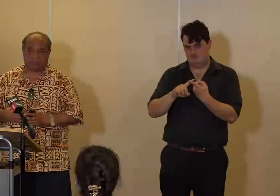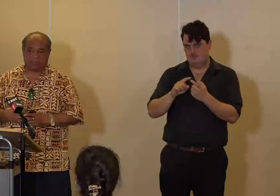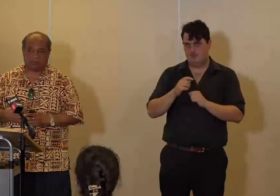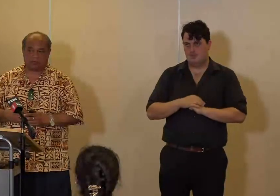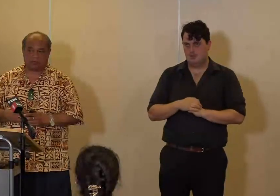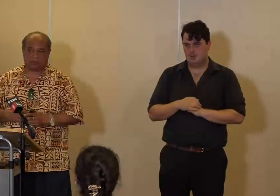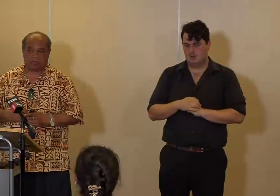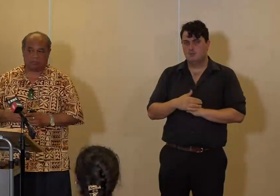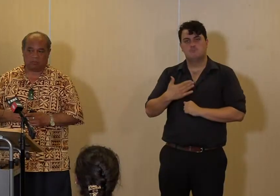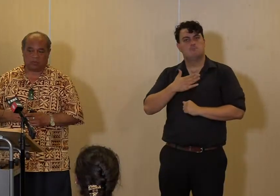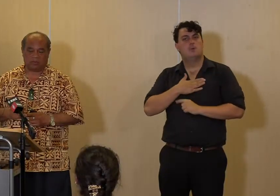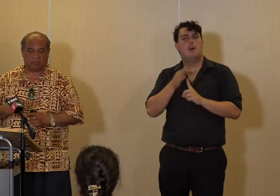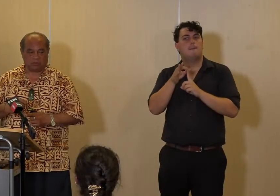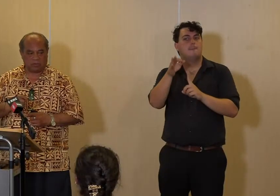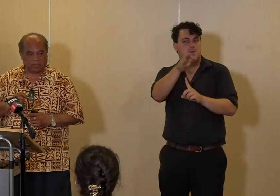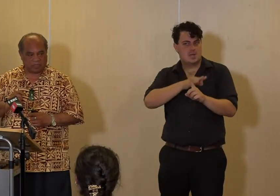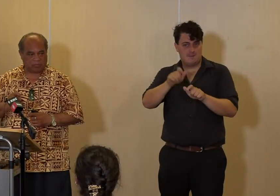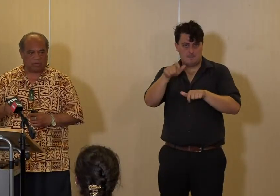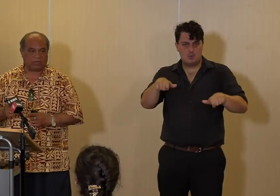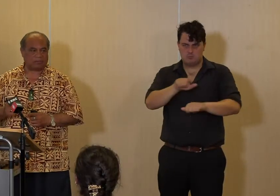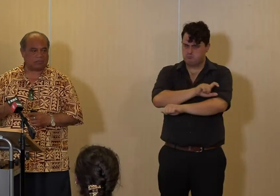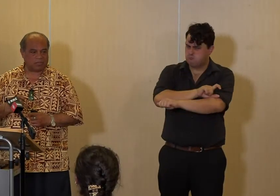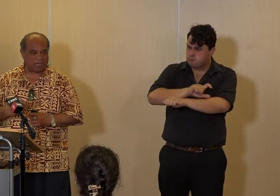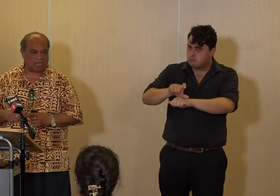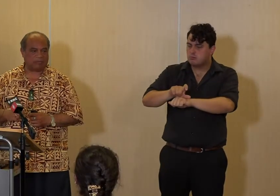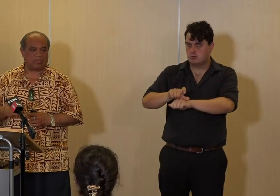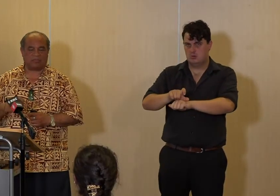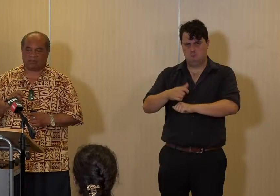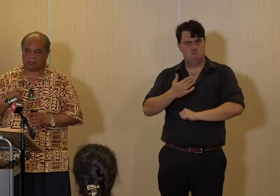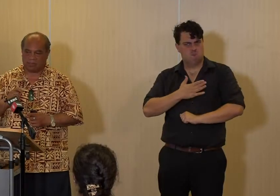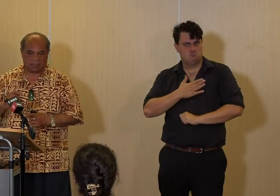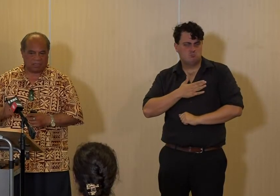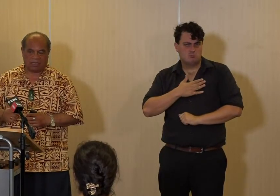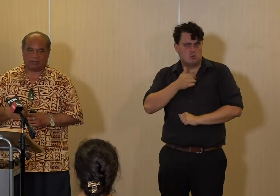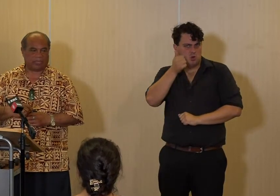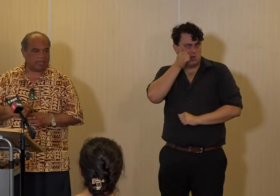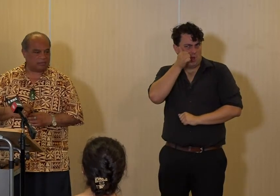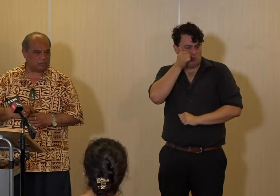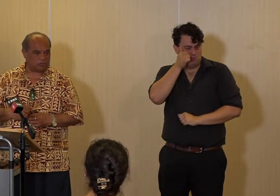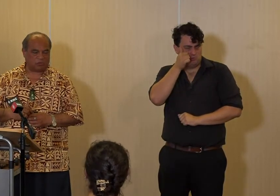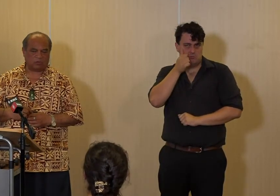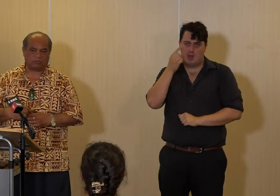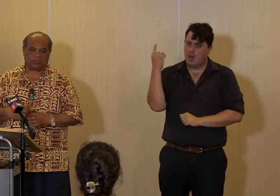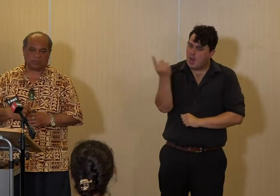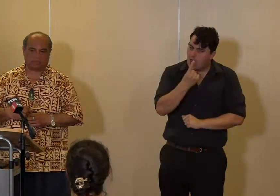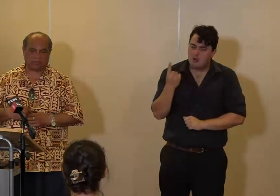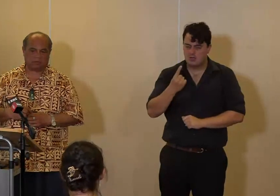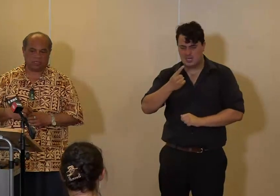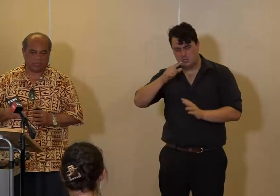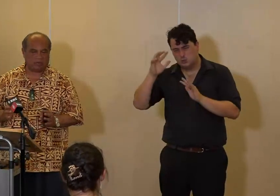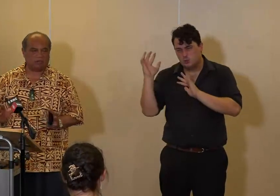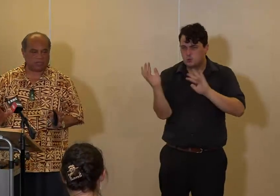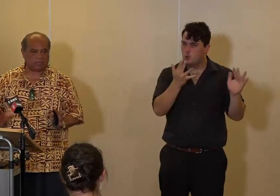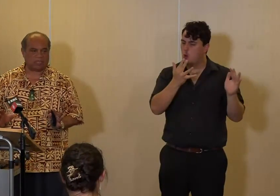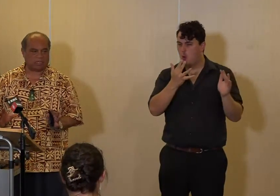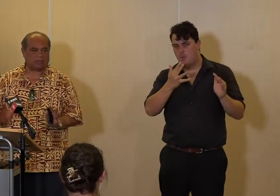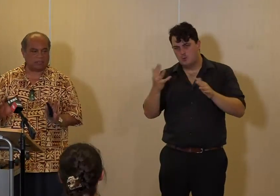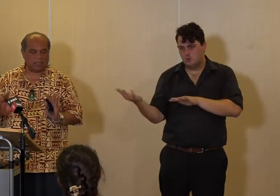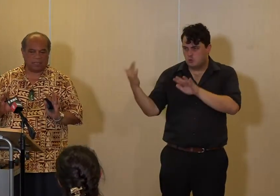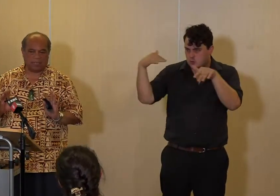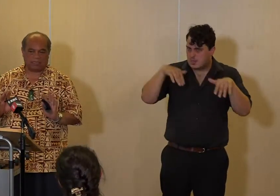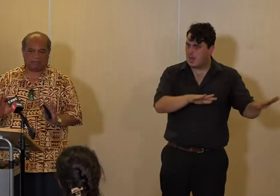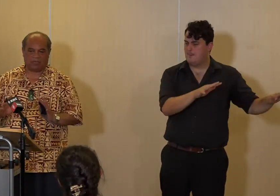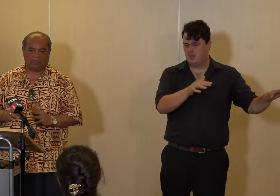a resilient group of people, but we've also experienced tsunamis, hurricane storms, and so we know what's